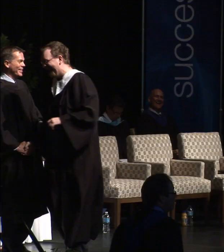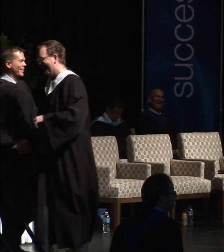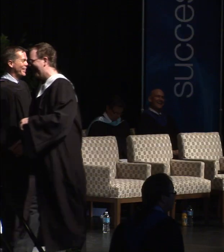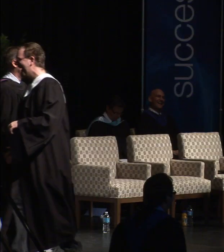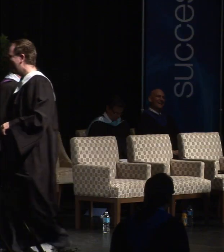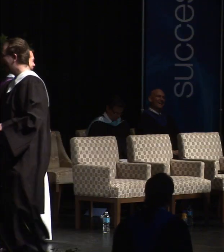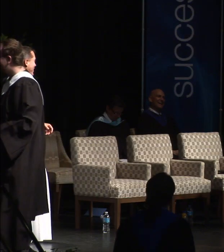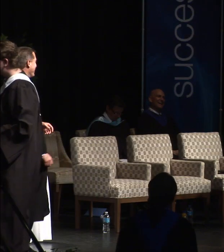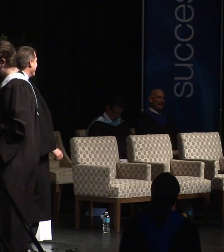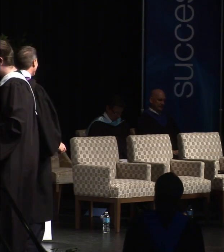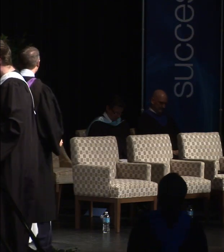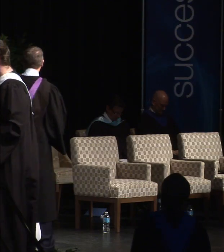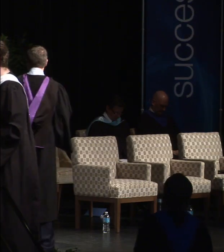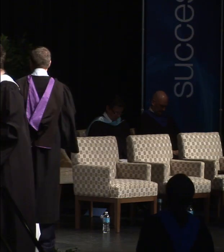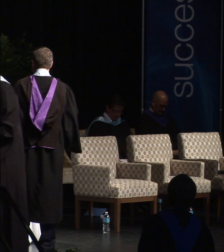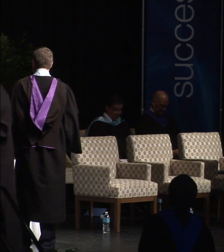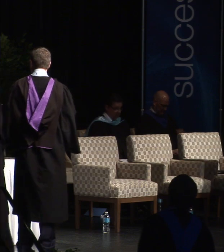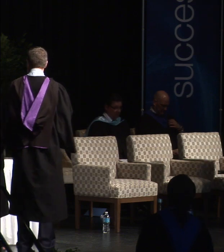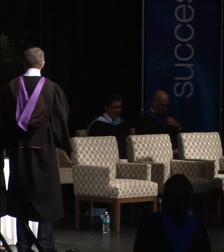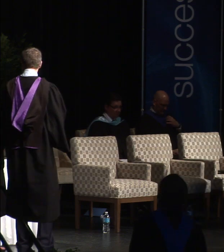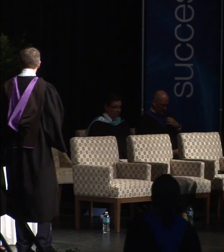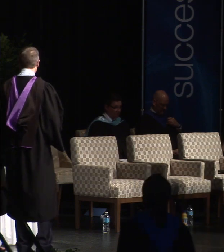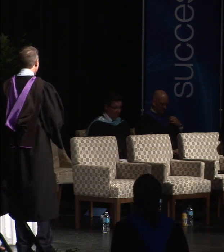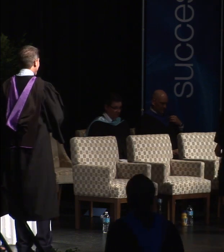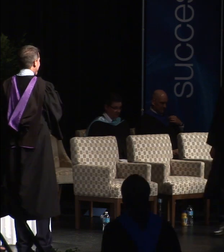Michael Patrick Glancy.